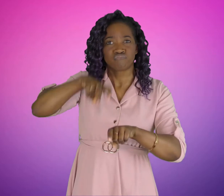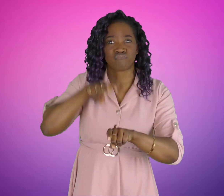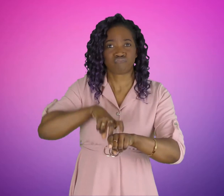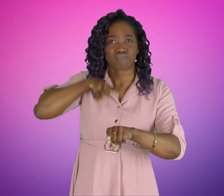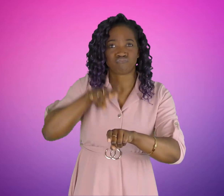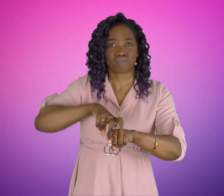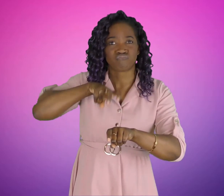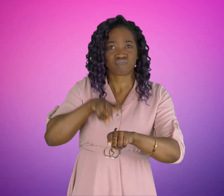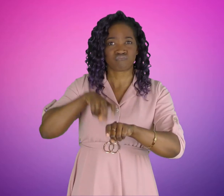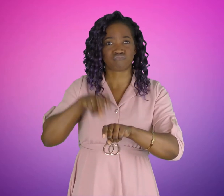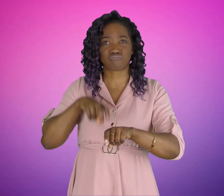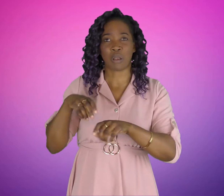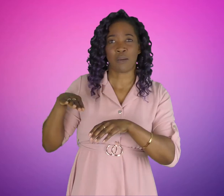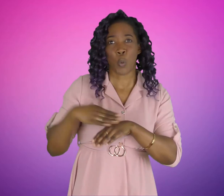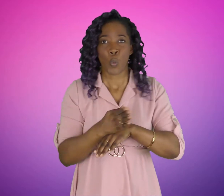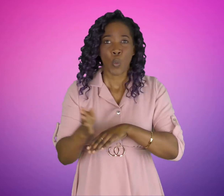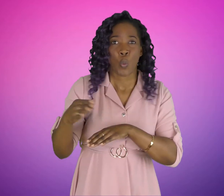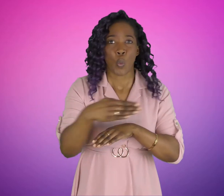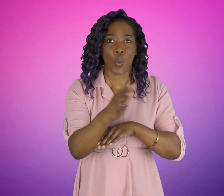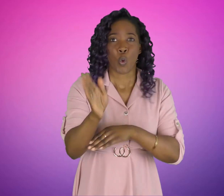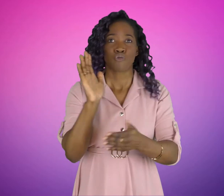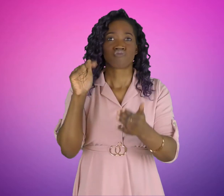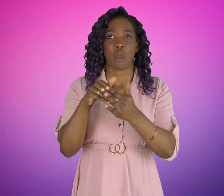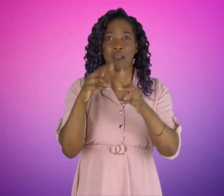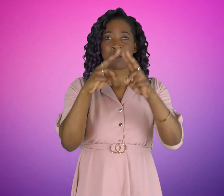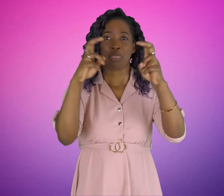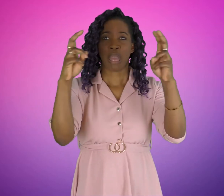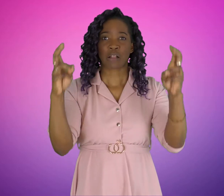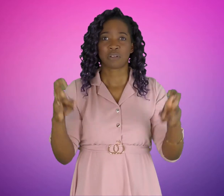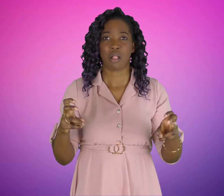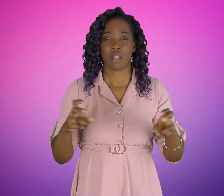trap. Up went the big trap, all the way to the Emperor's castle.